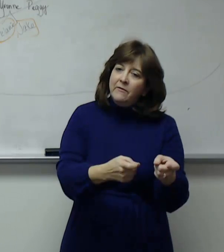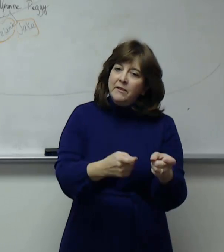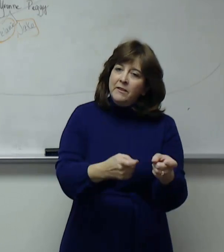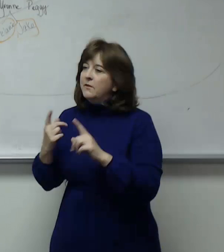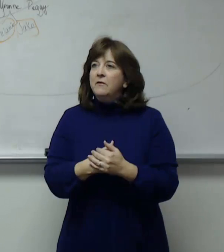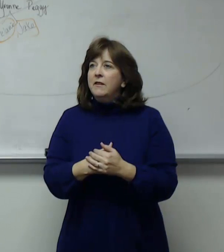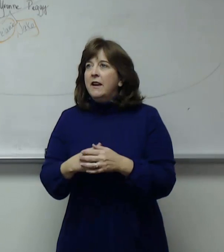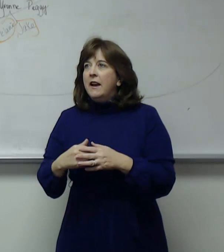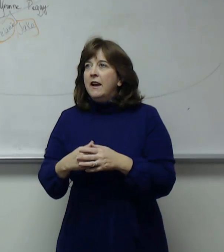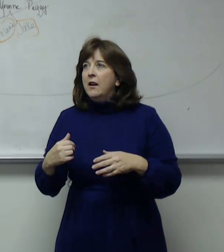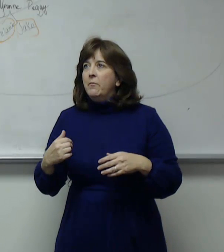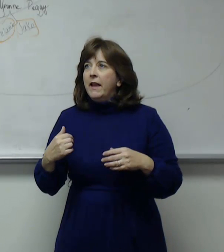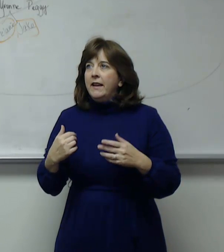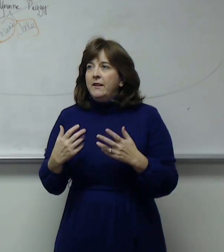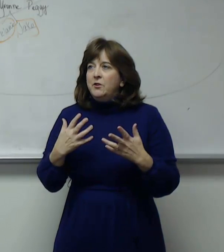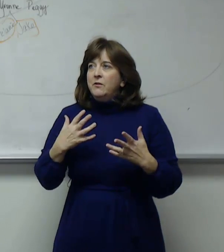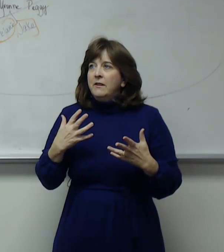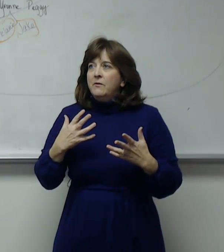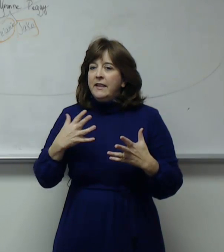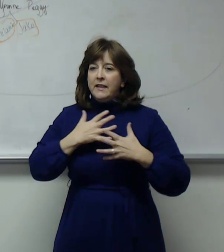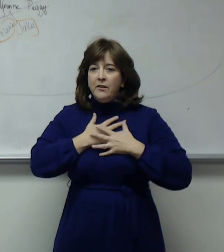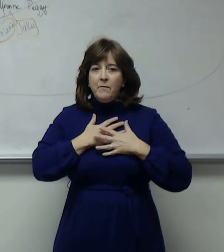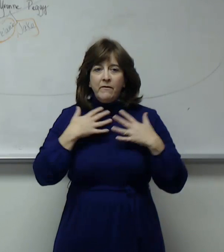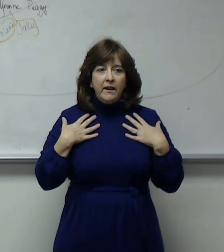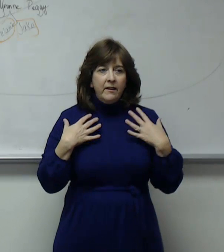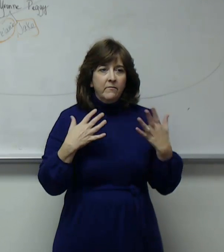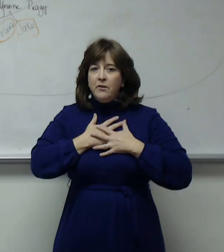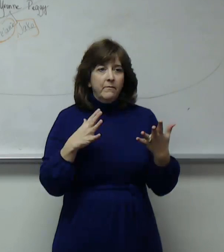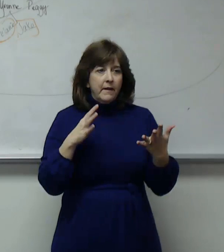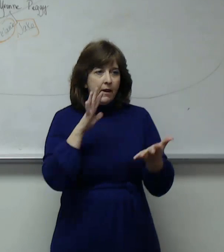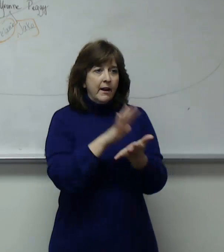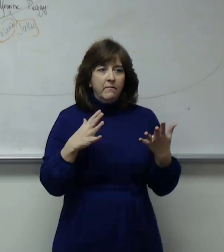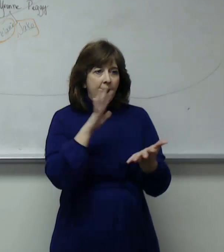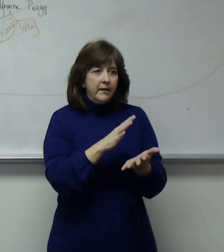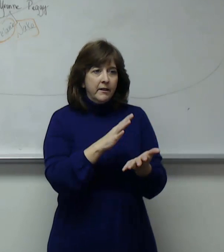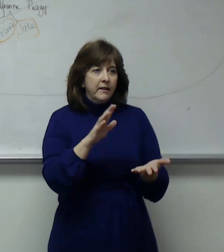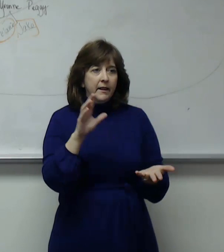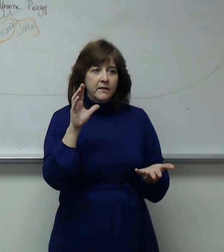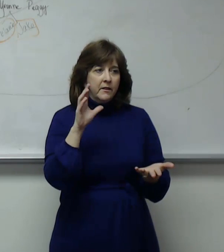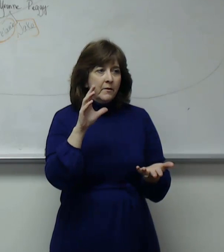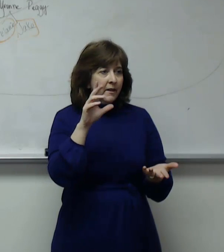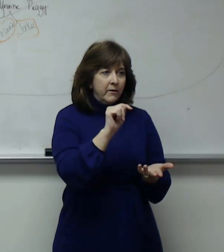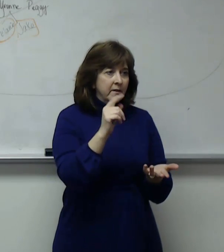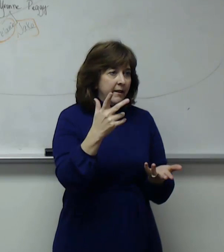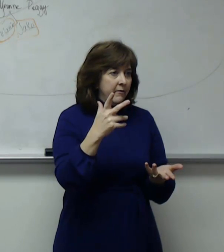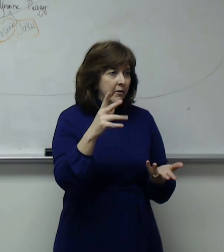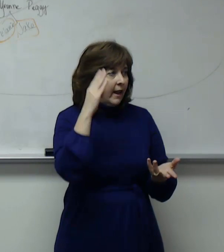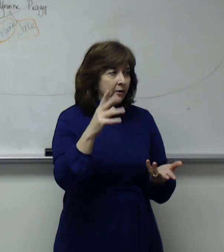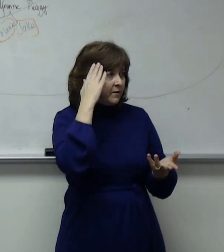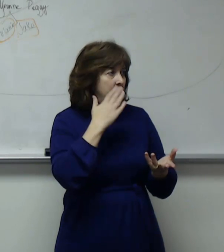to you, and generally it can either be very iconic. It's going to be the first letter of your name